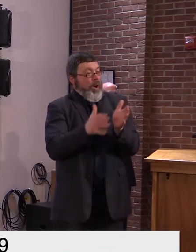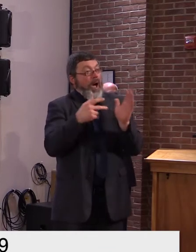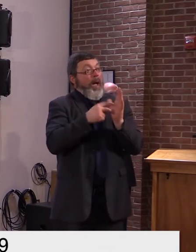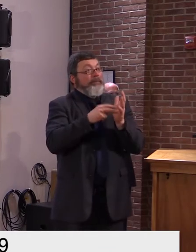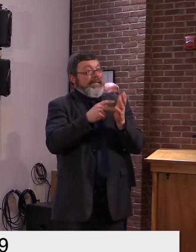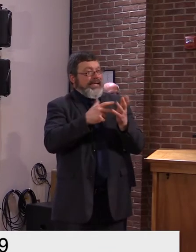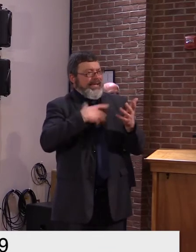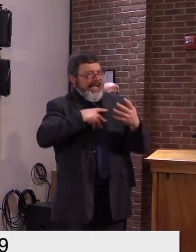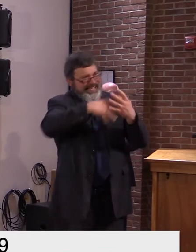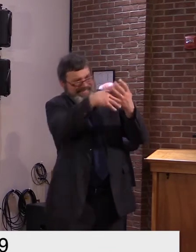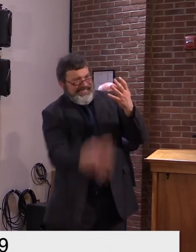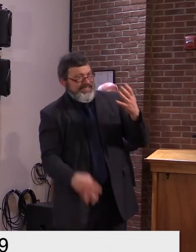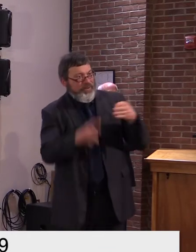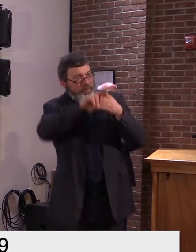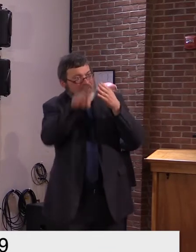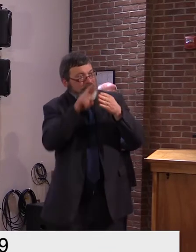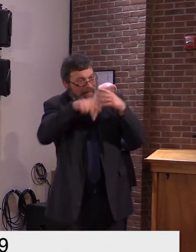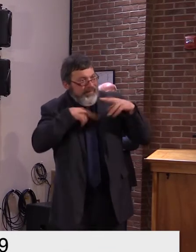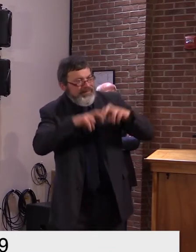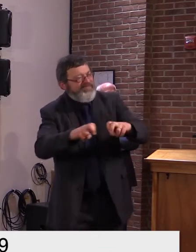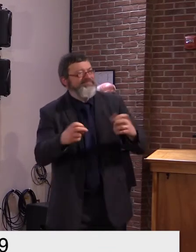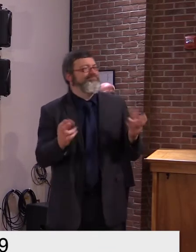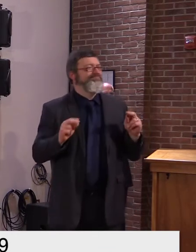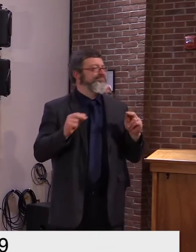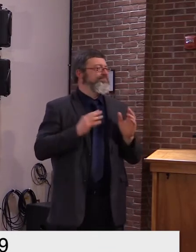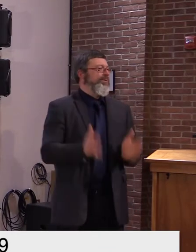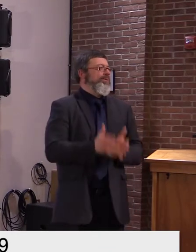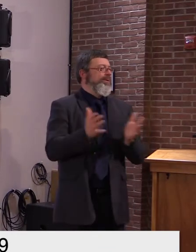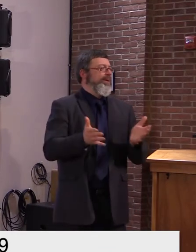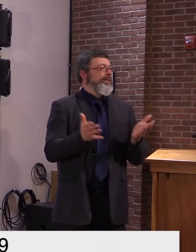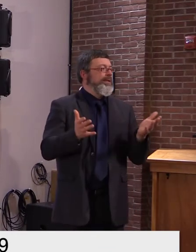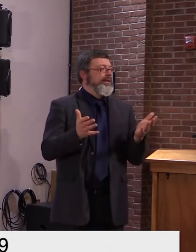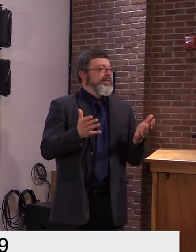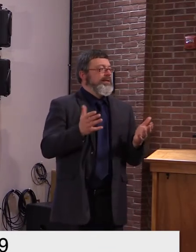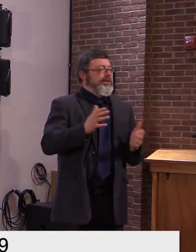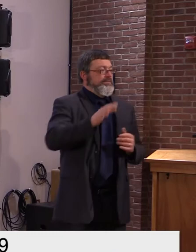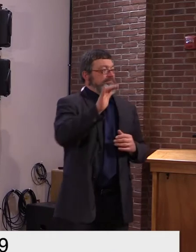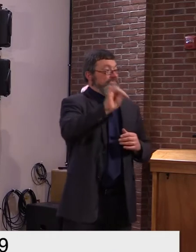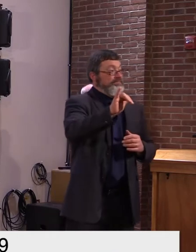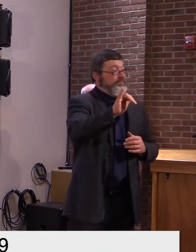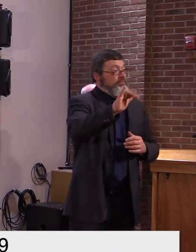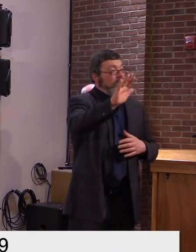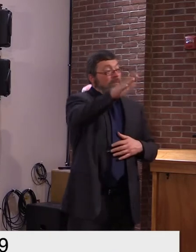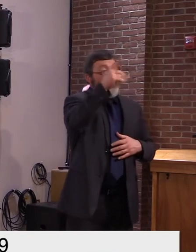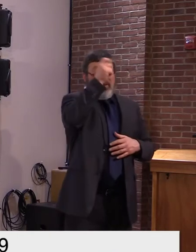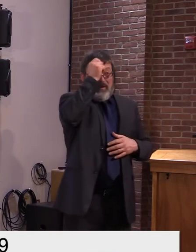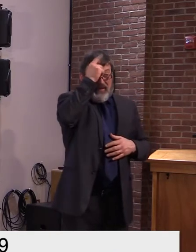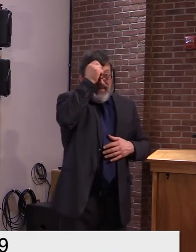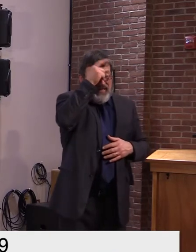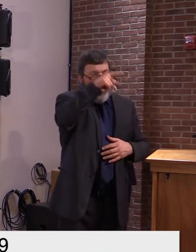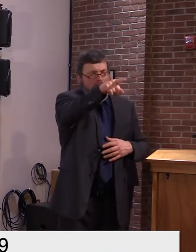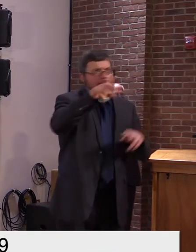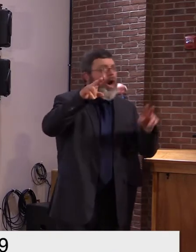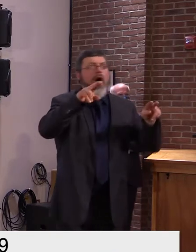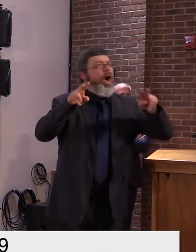Anecdotally, it's what the President of the United States received as part of the cocktail of things he received when he became